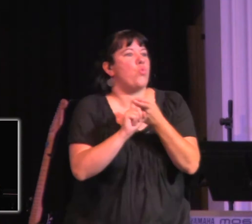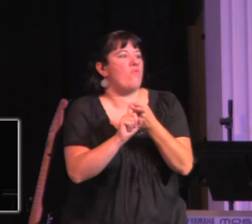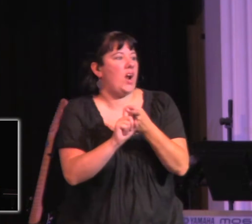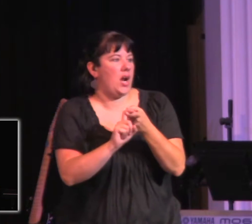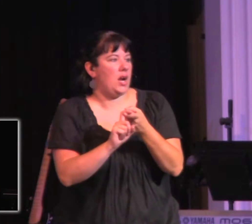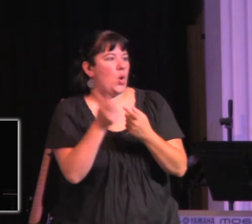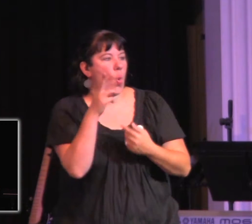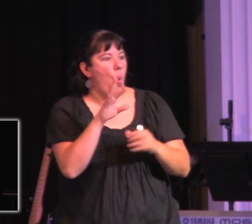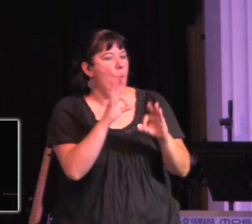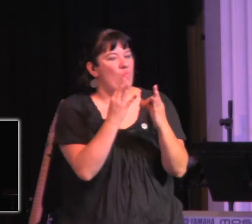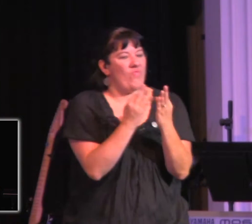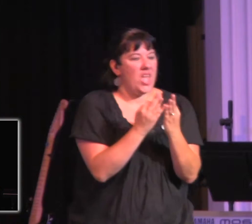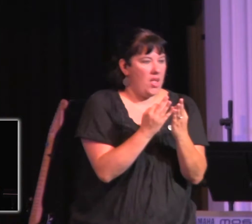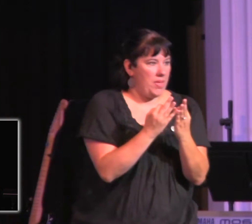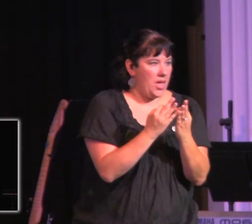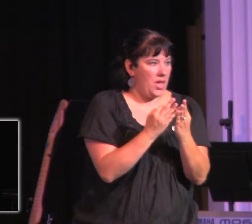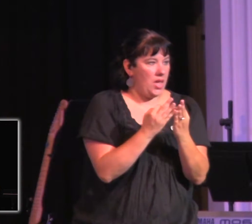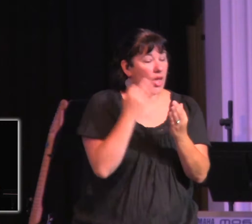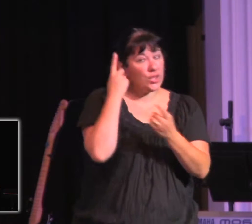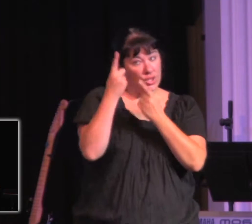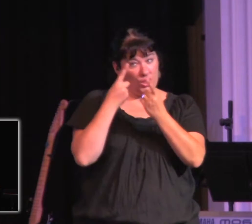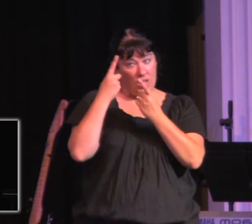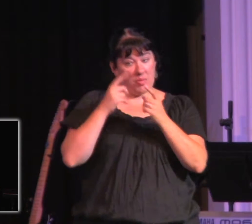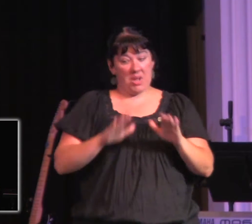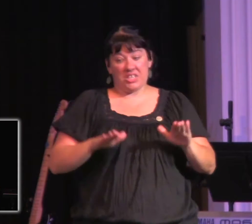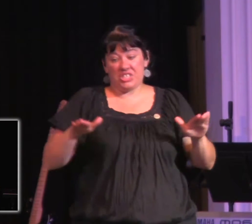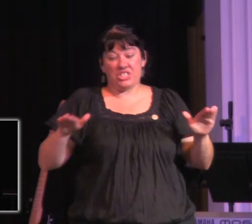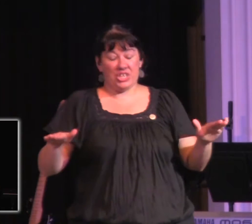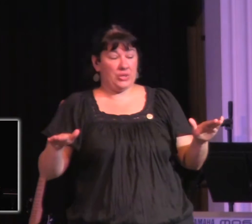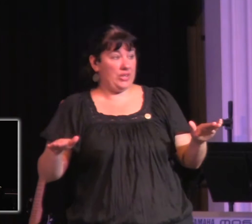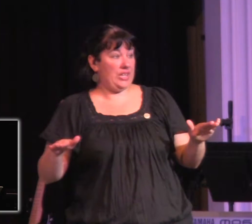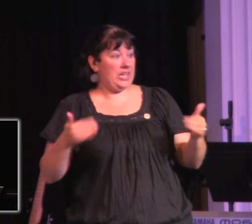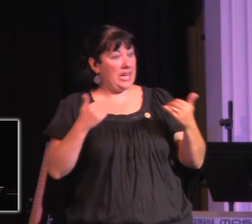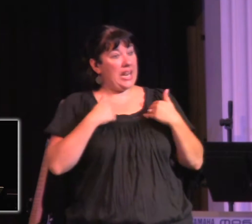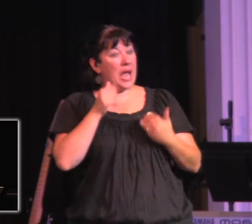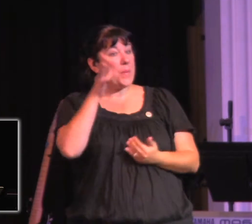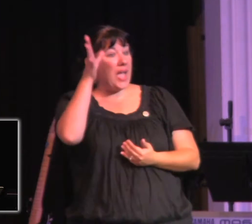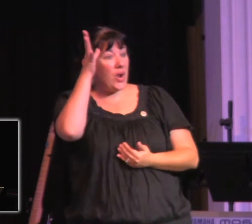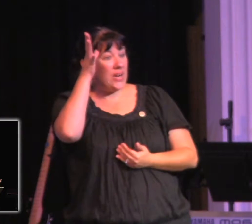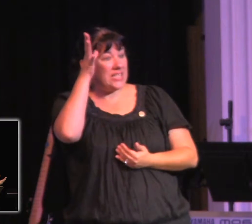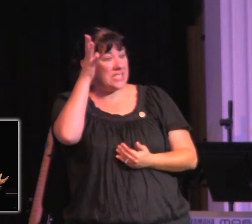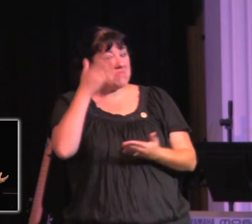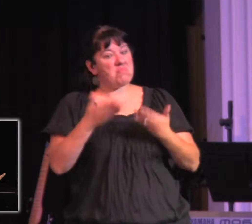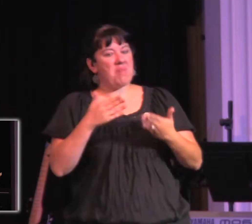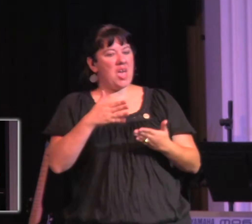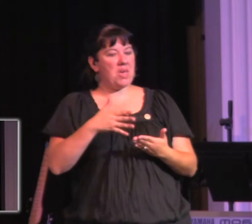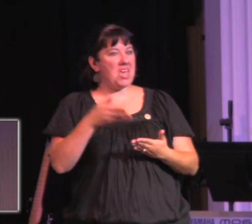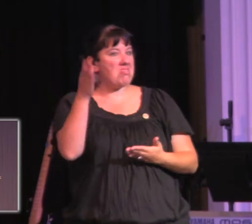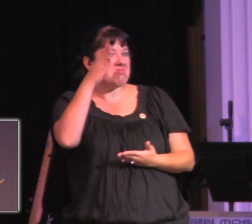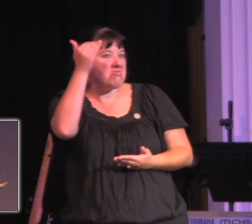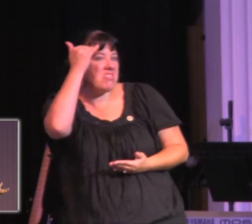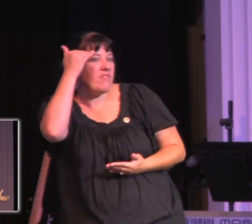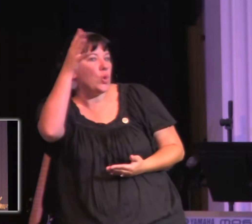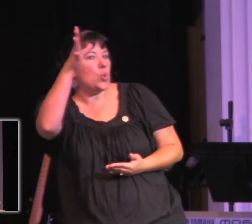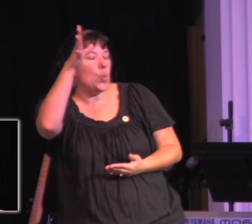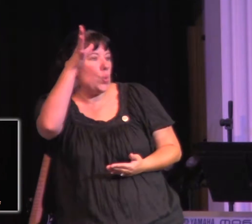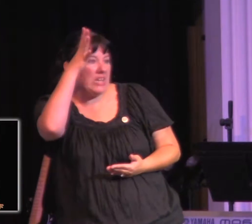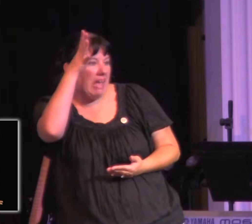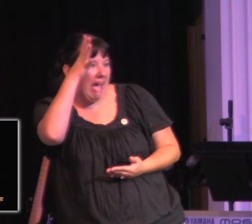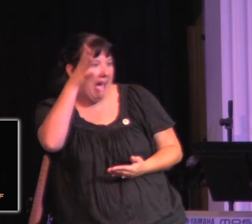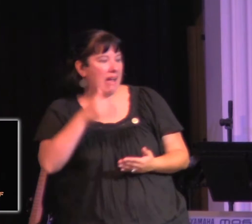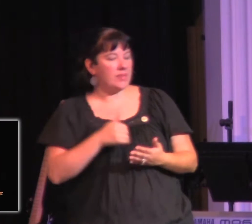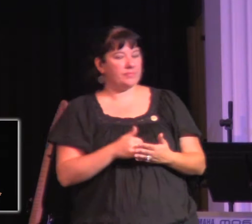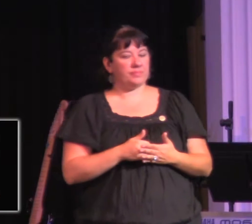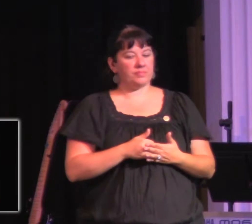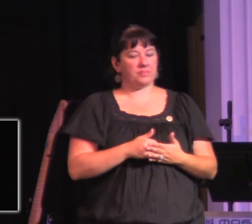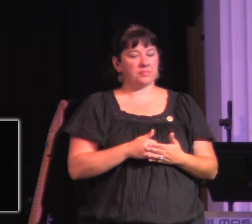the children who have had parents, the dad they never knew, and their mom goes, put them on the doorstep and puts them and